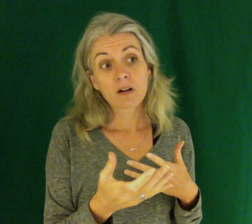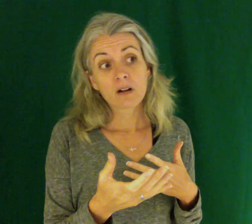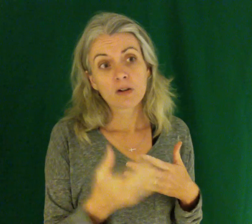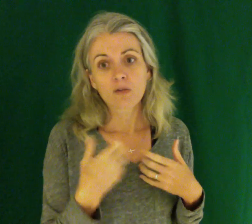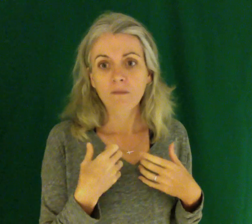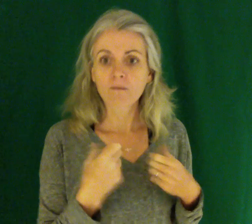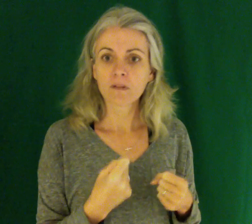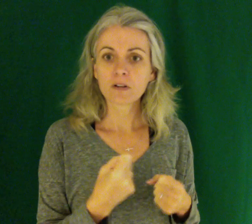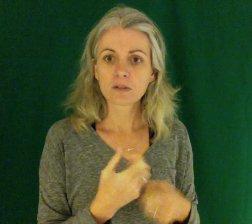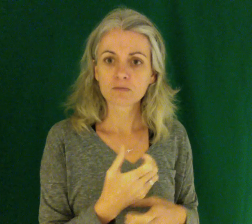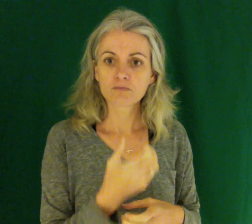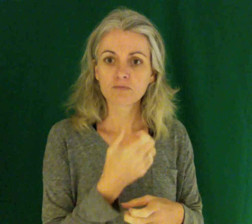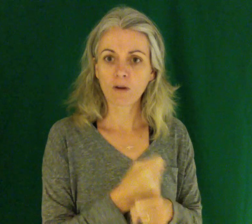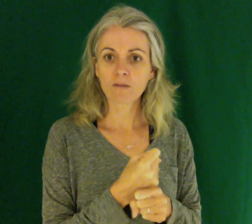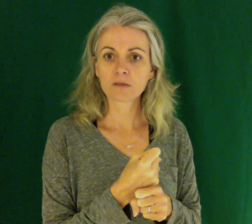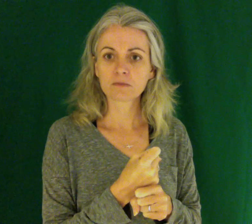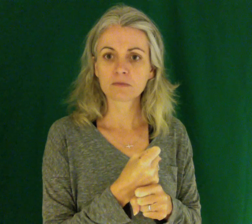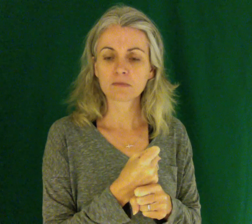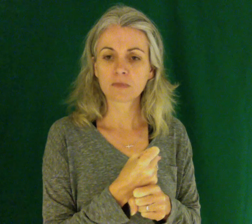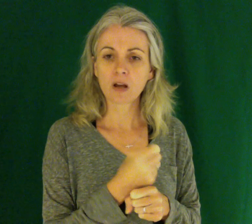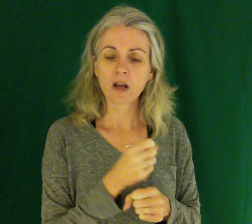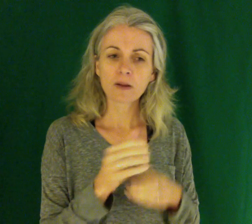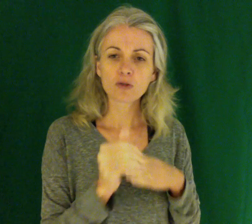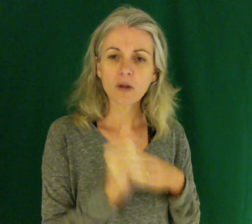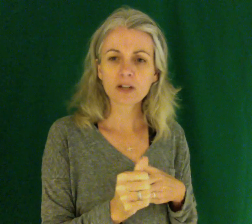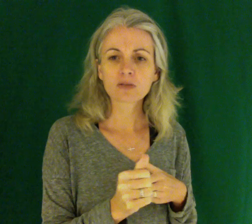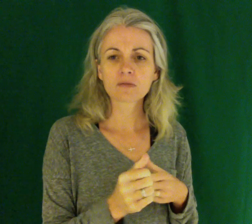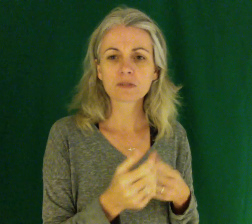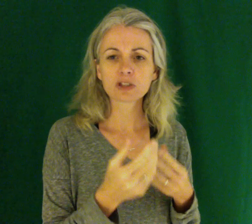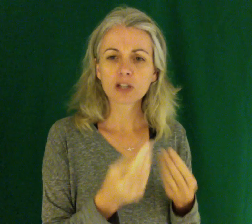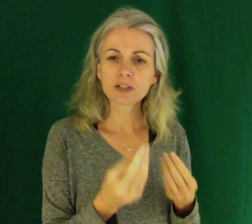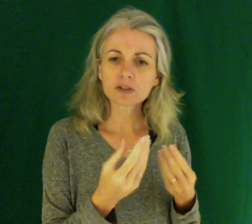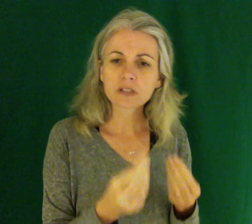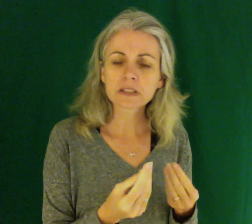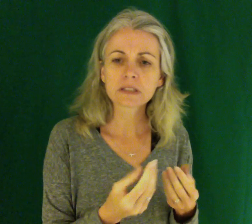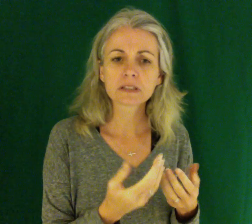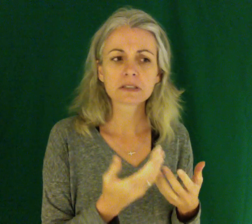confidence, the direction of gentleness, the direction of